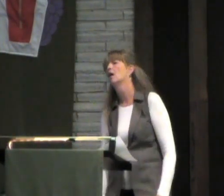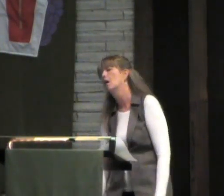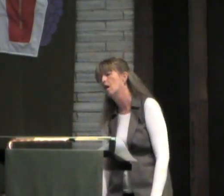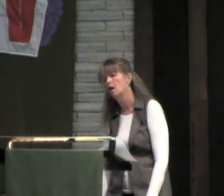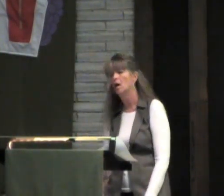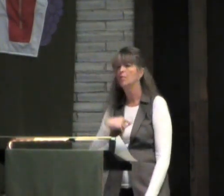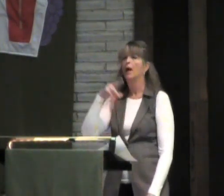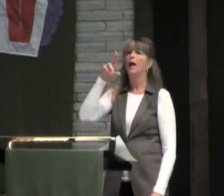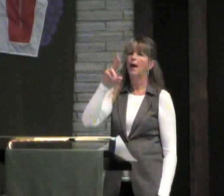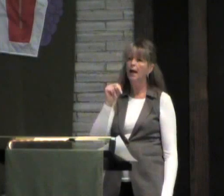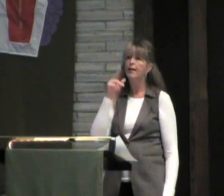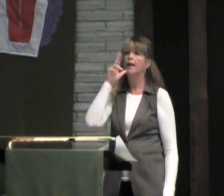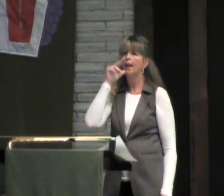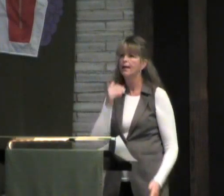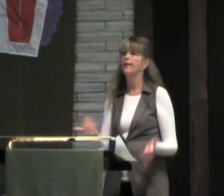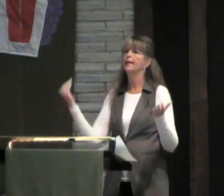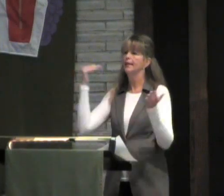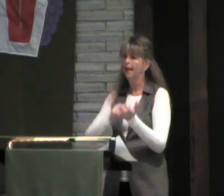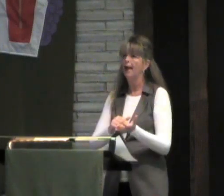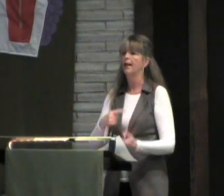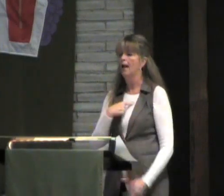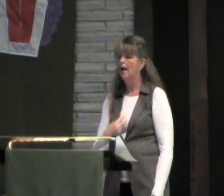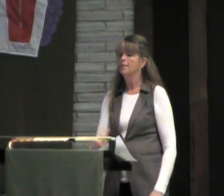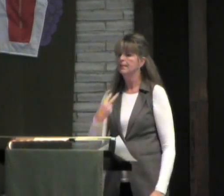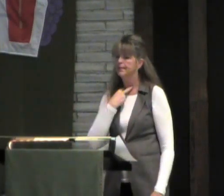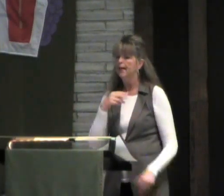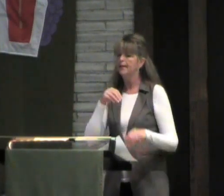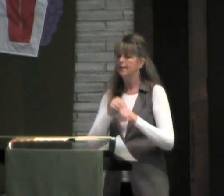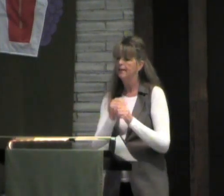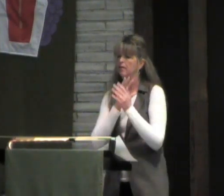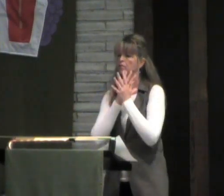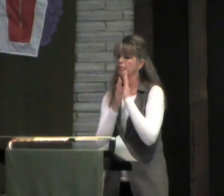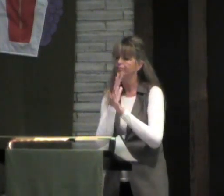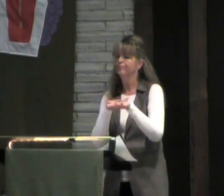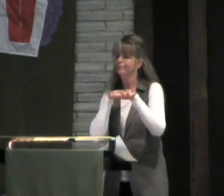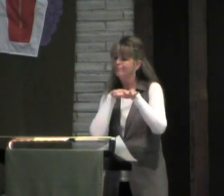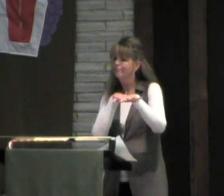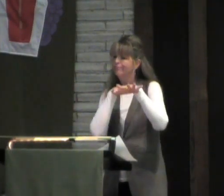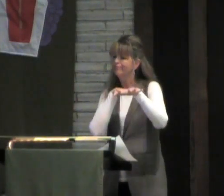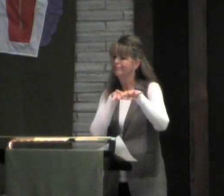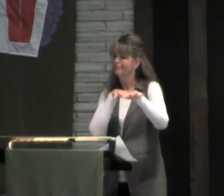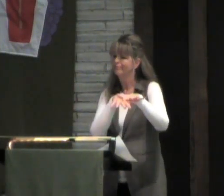you think, ugh, I am so unlucky again today, I'm stuck in traffic.